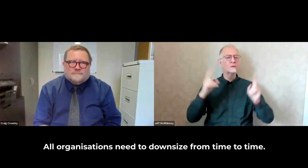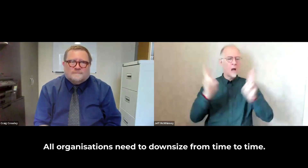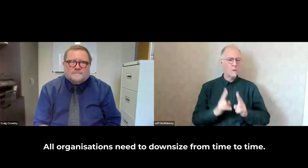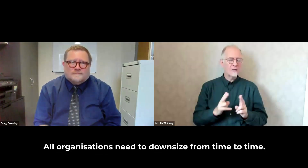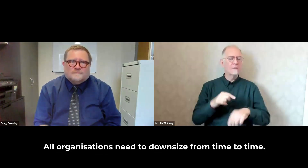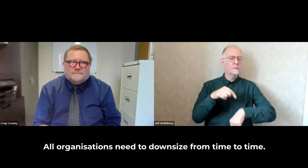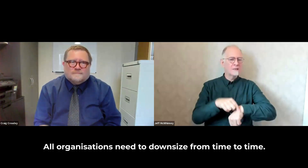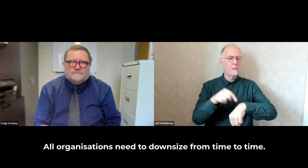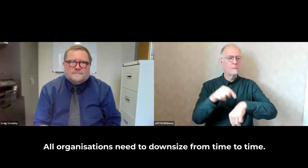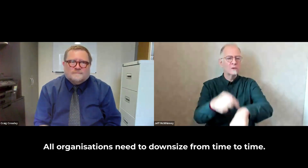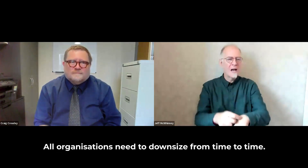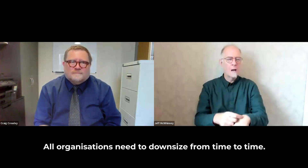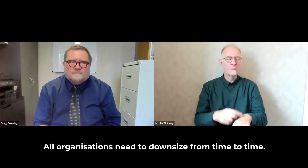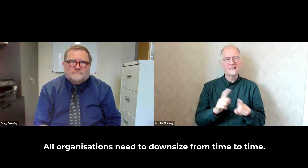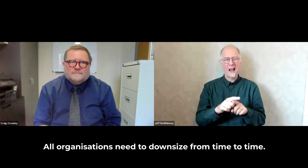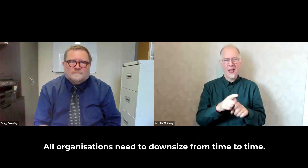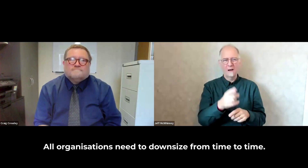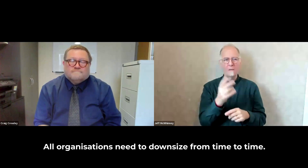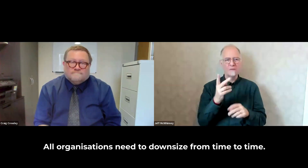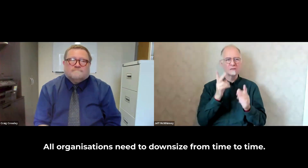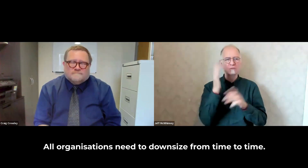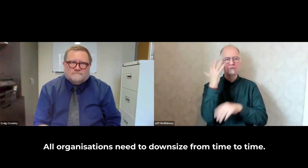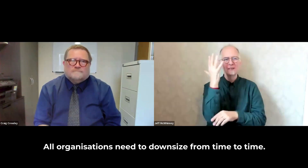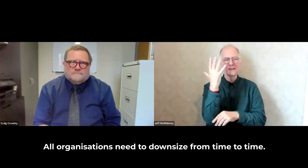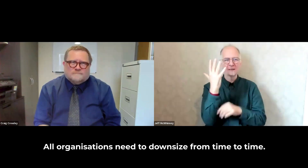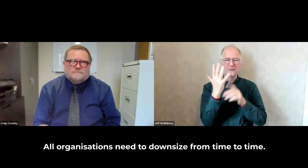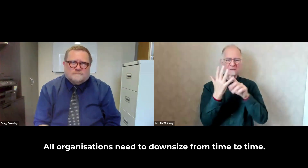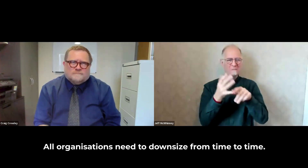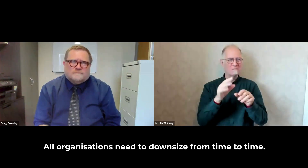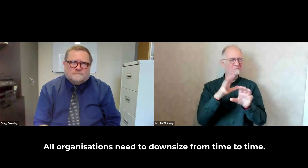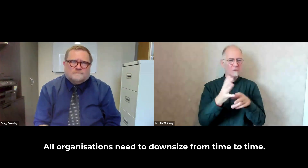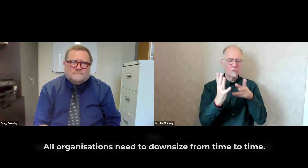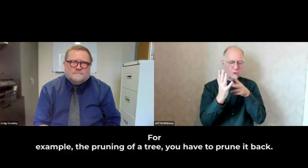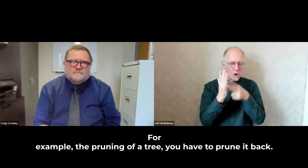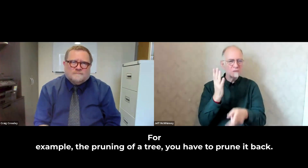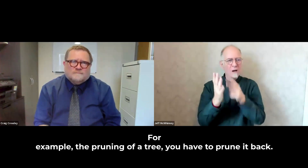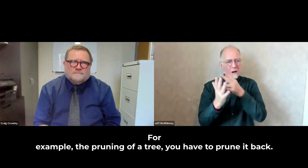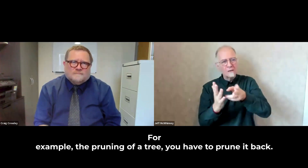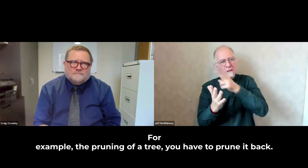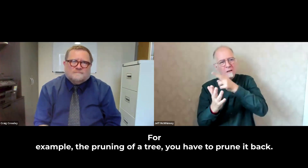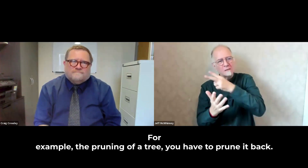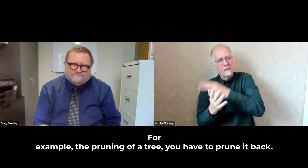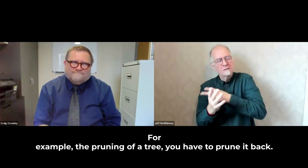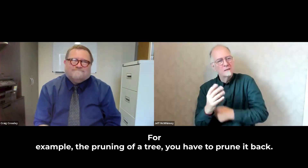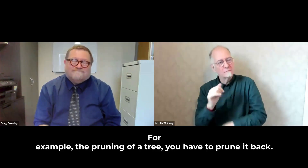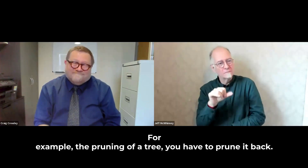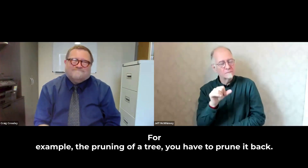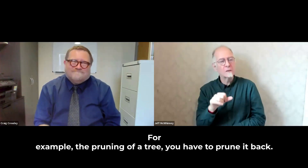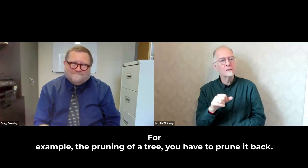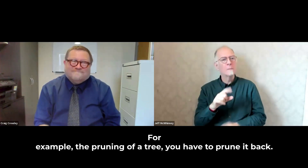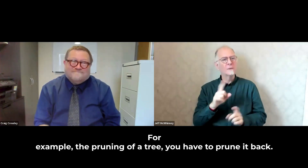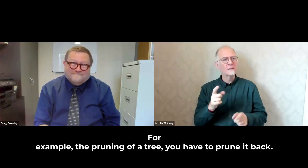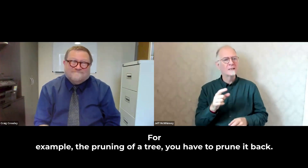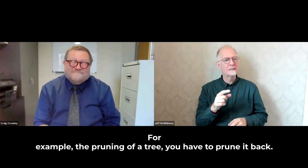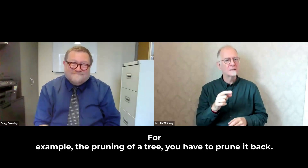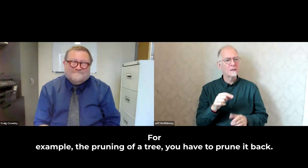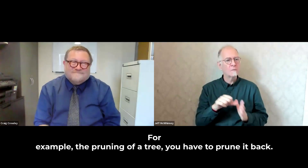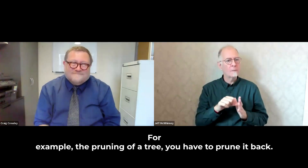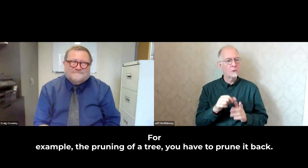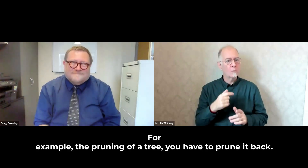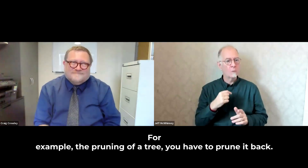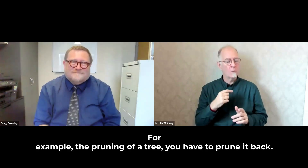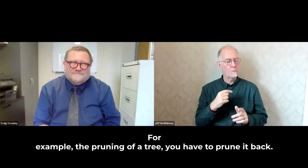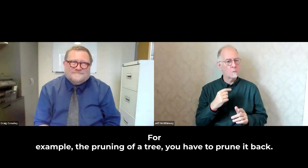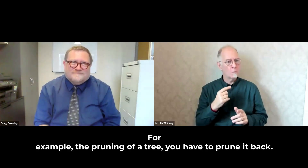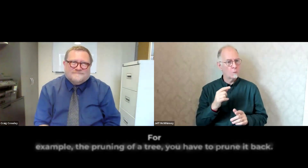All organizations need to downsize from time to time. For example, the pruning of a tree. You